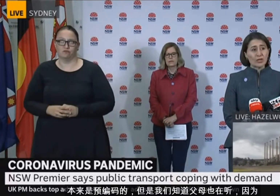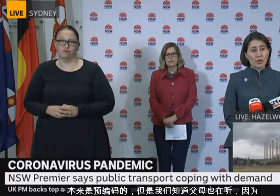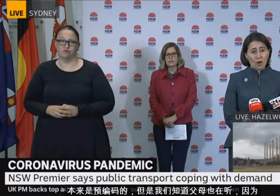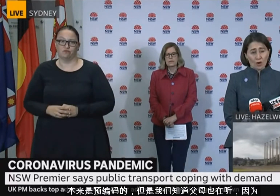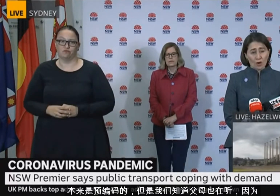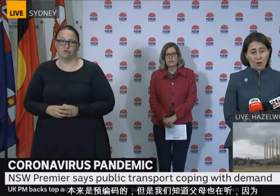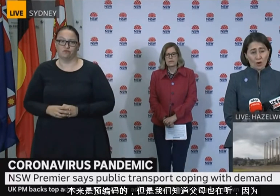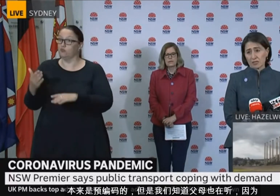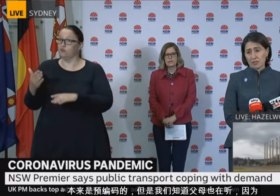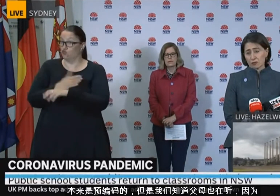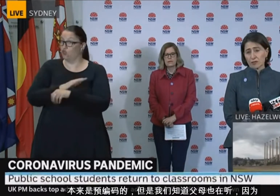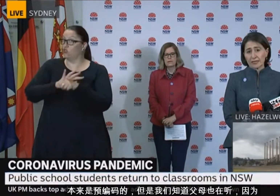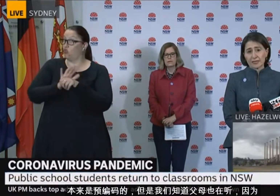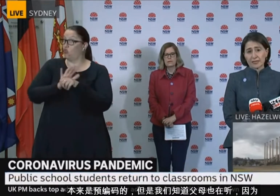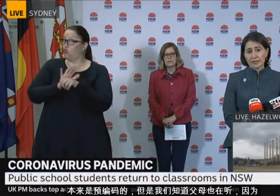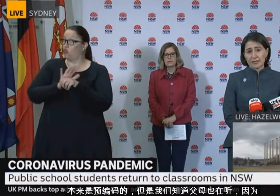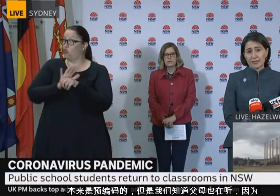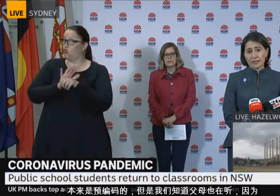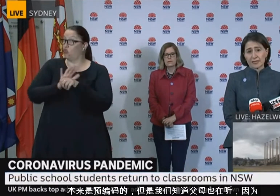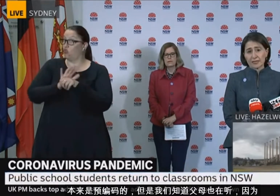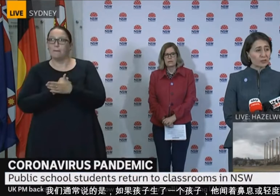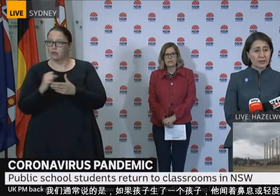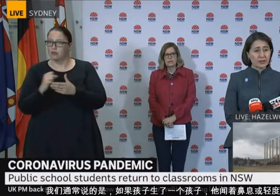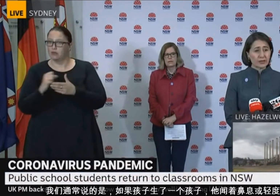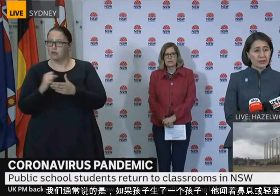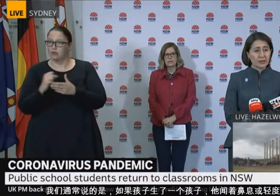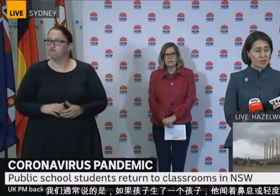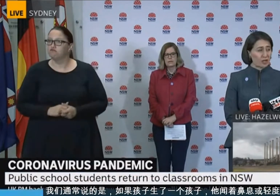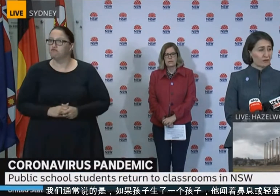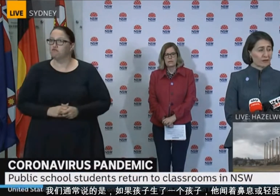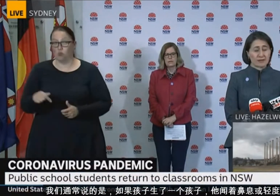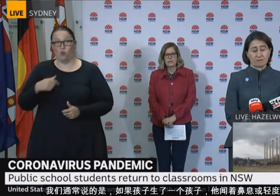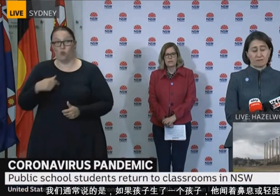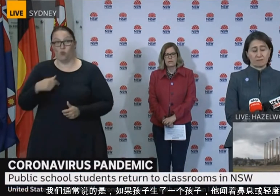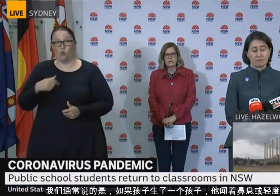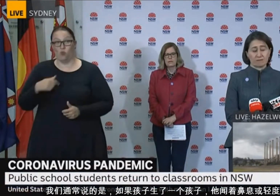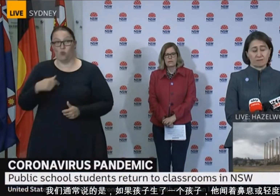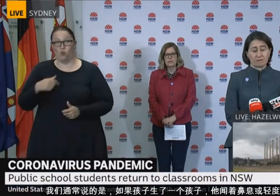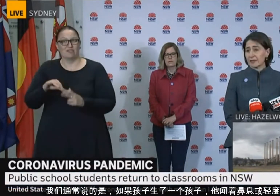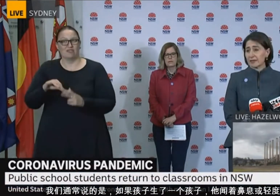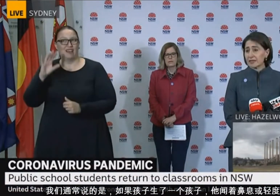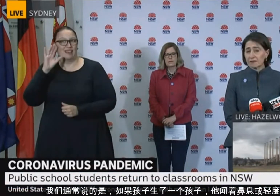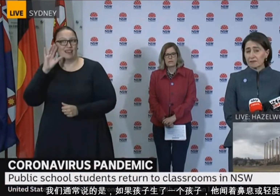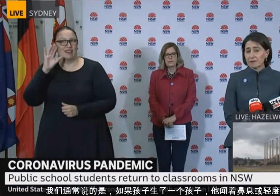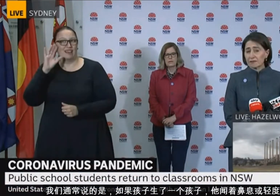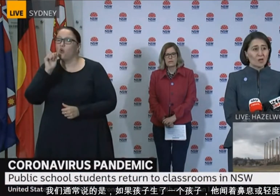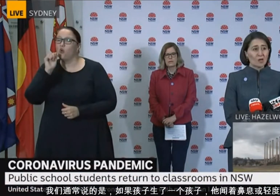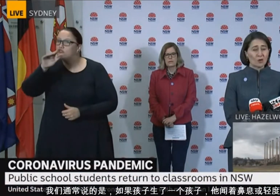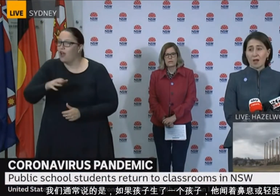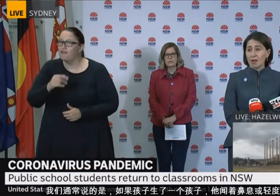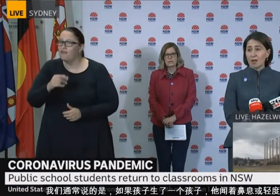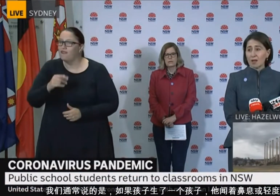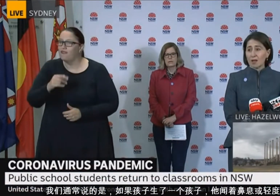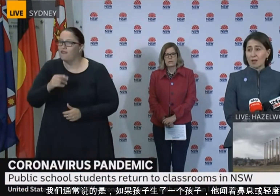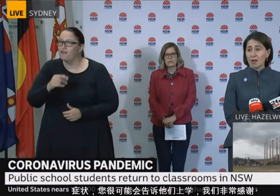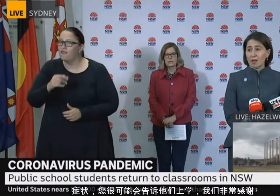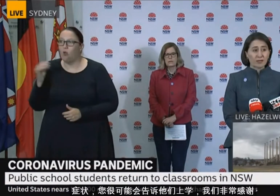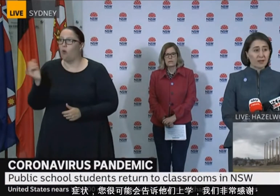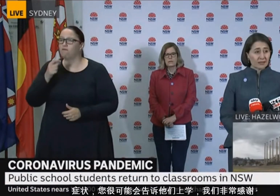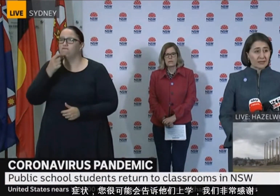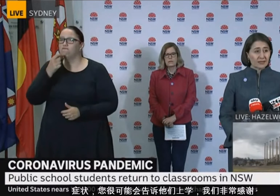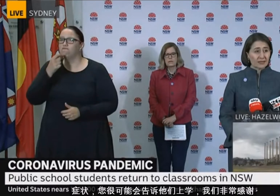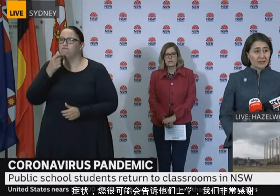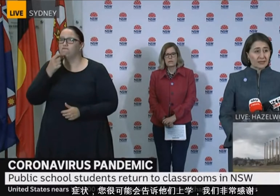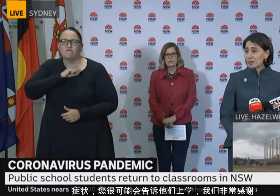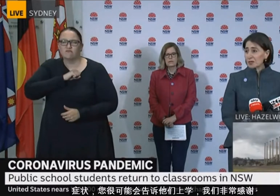been pre-COVID. But we know that parents are also listening, because we've said ordinarily if your child had a sniffle